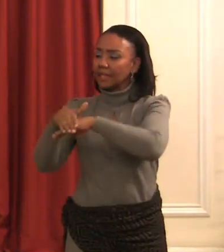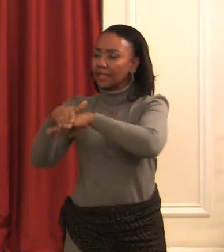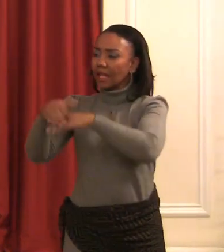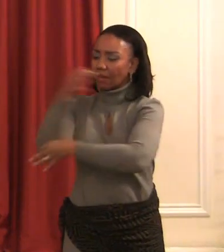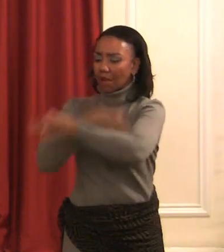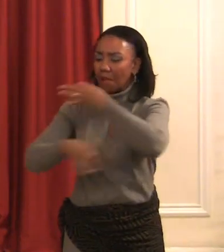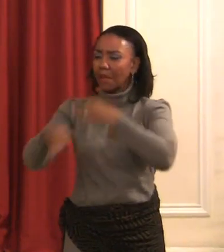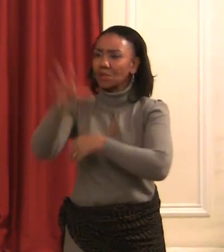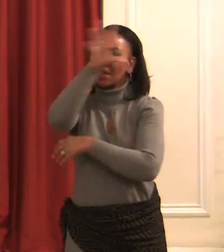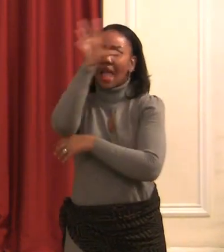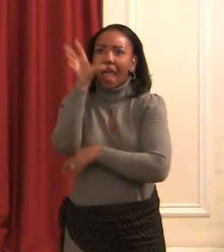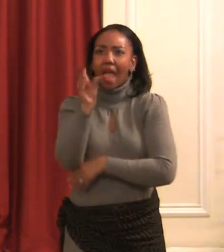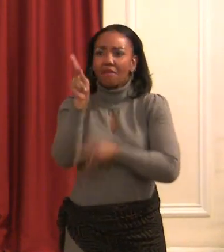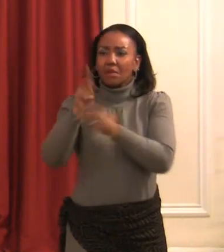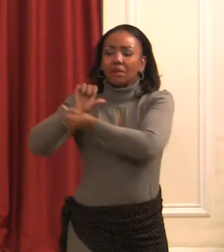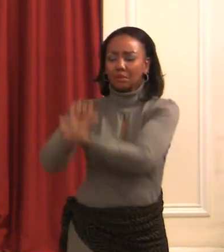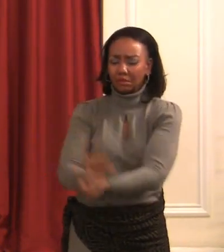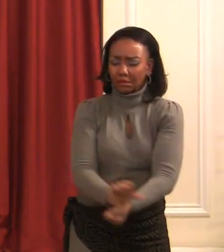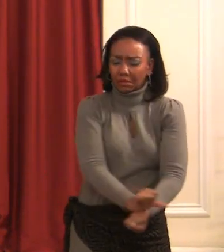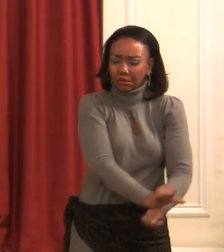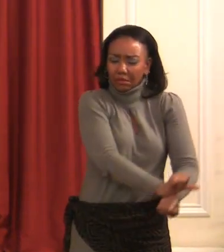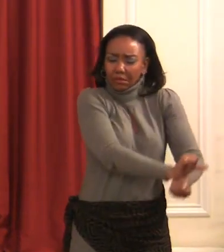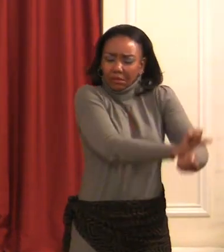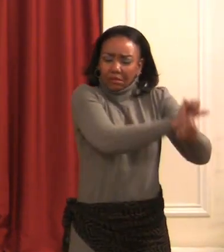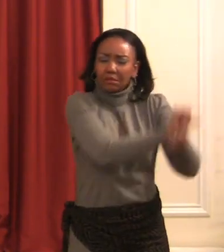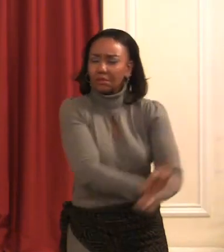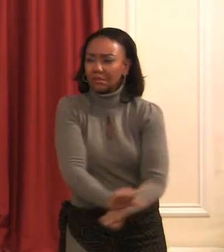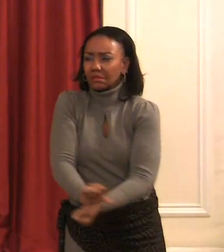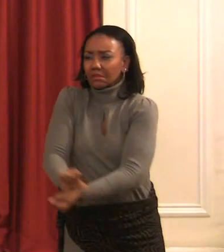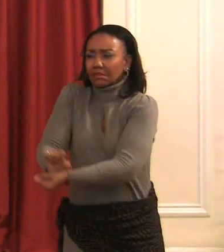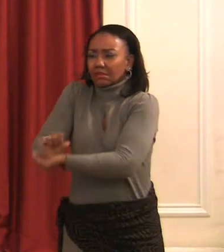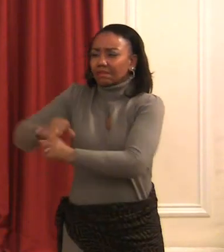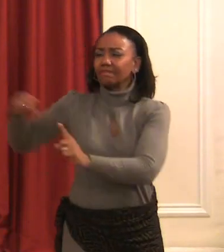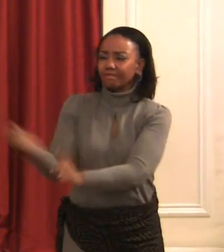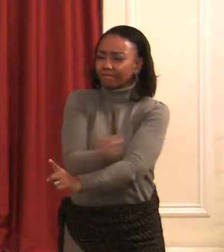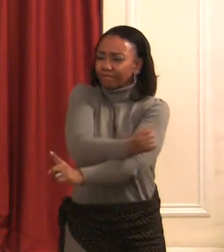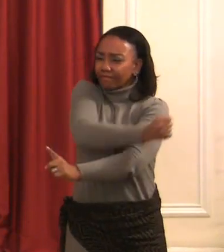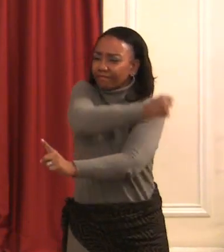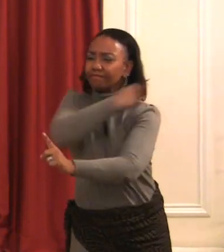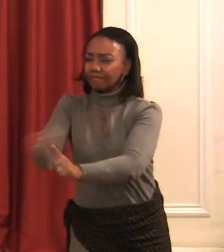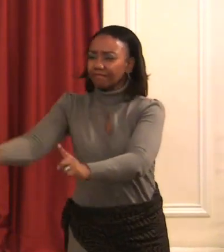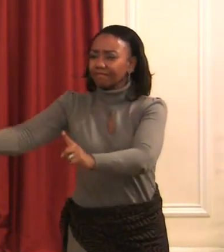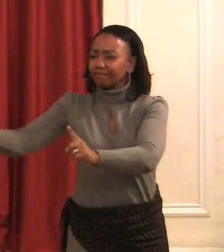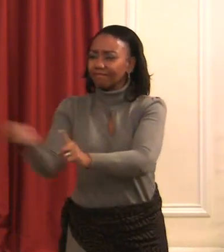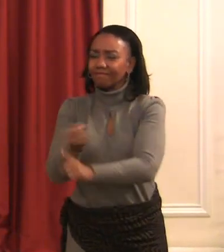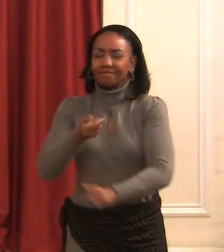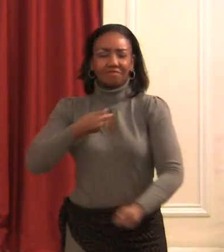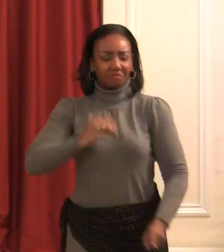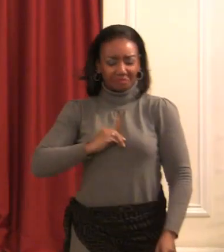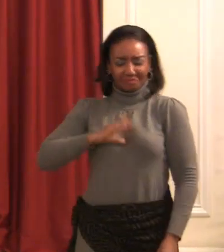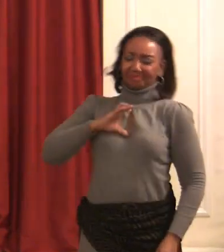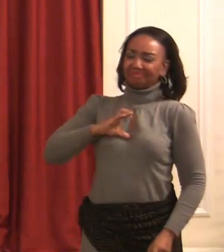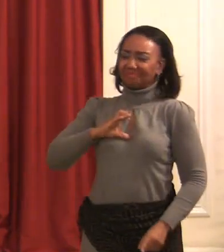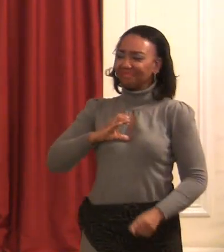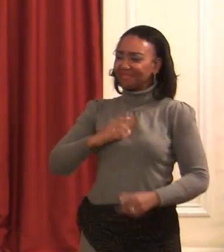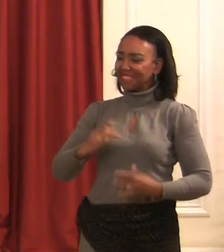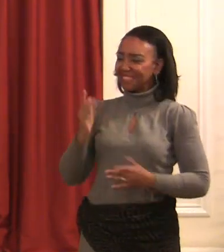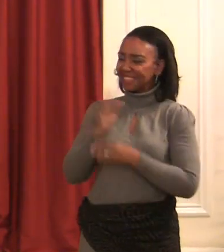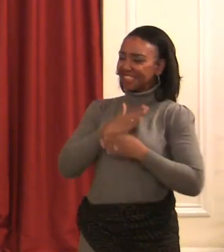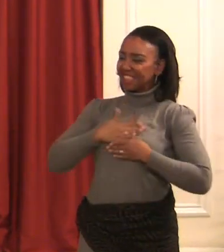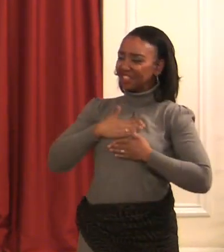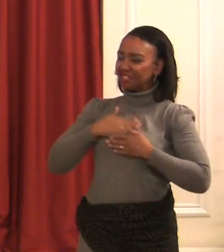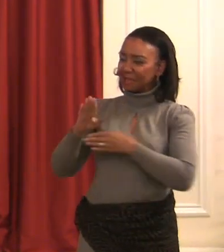with Africans, who, as you know, were turned into slaves to drive the white man's ego, whim, and